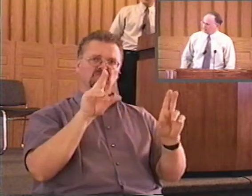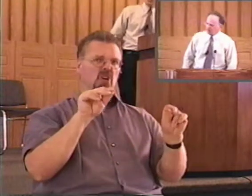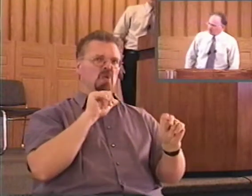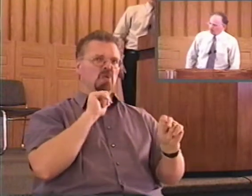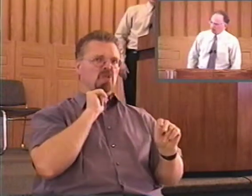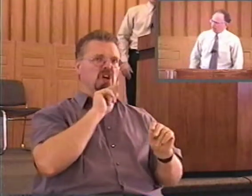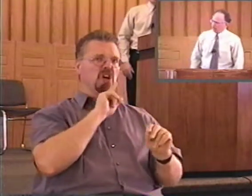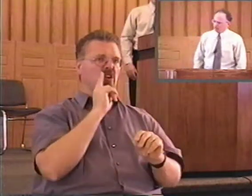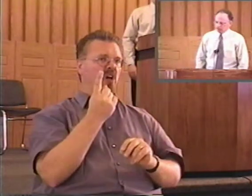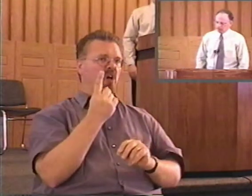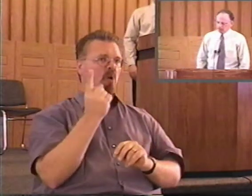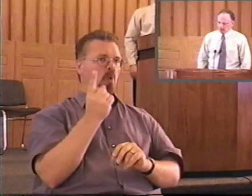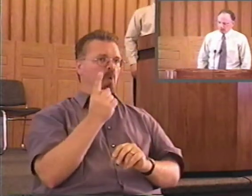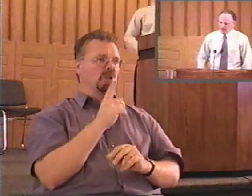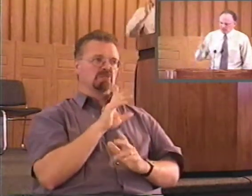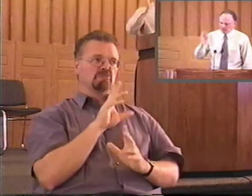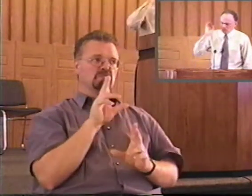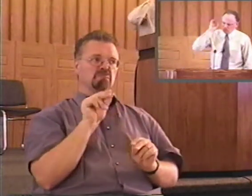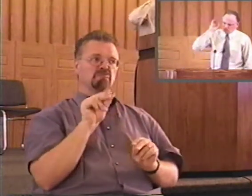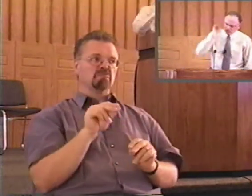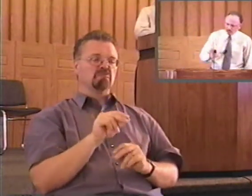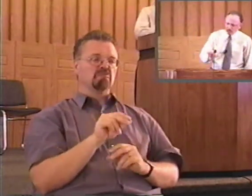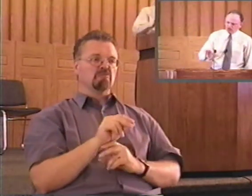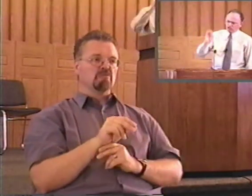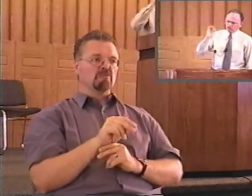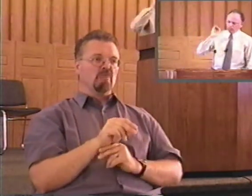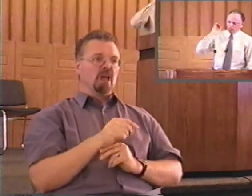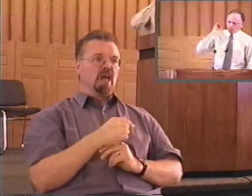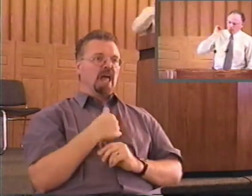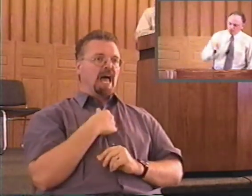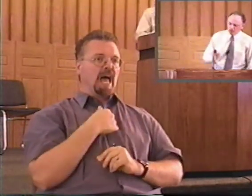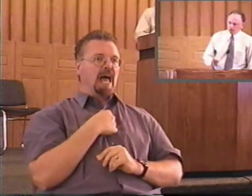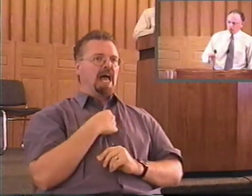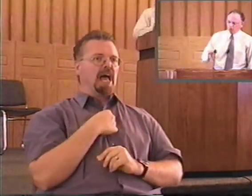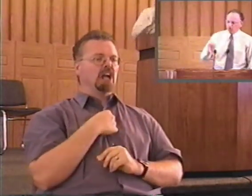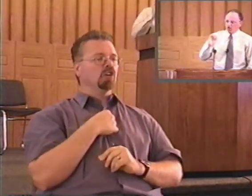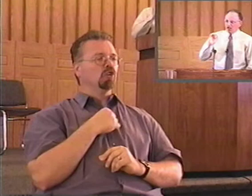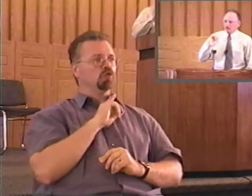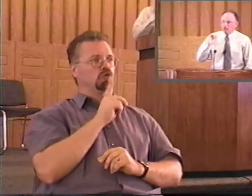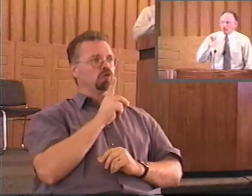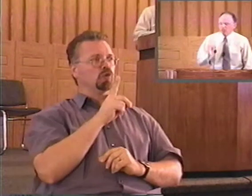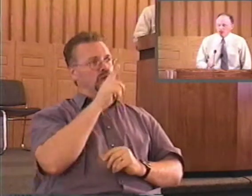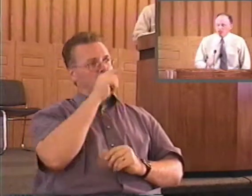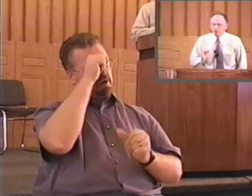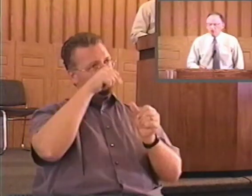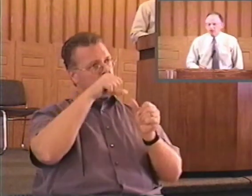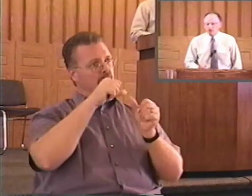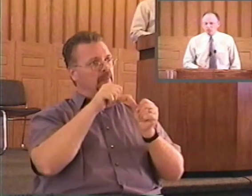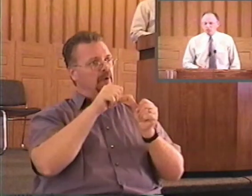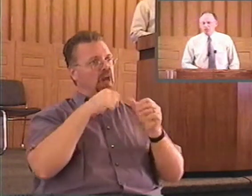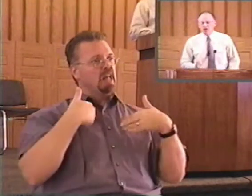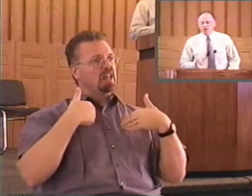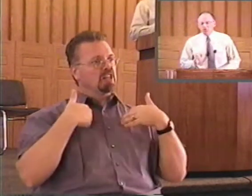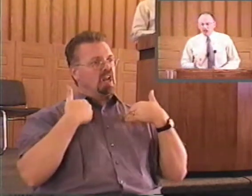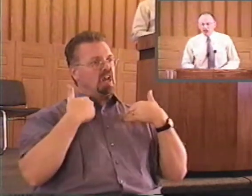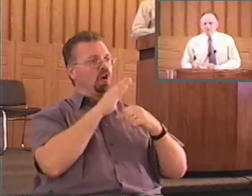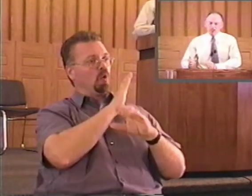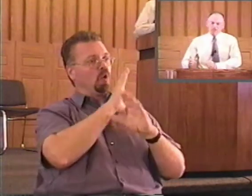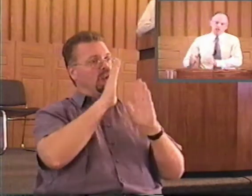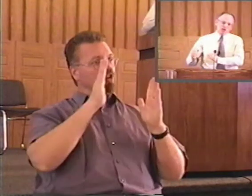Not necessarily. I distinctly remember as a young